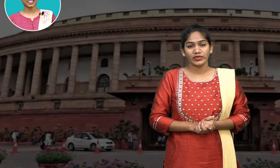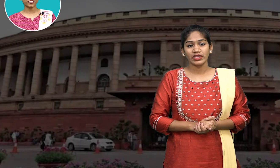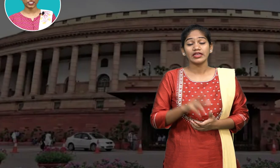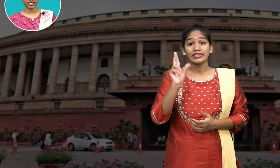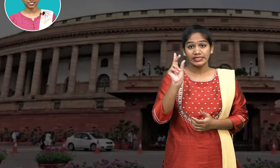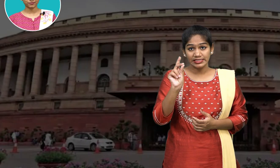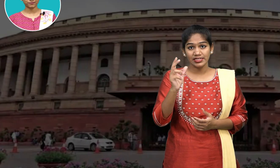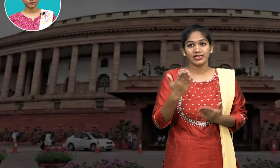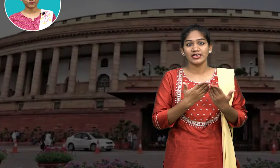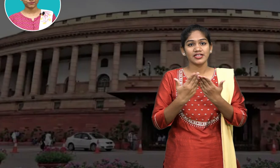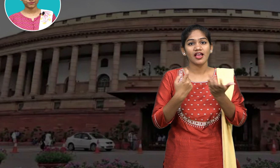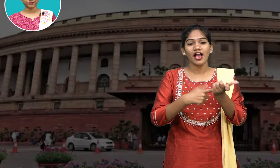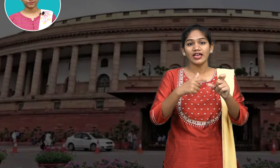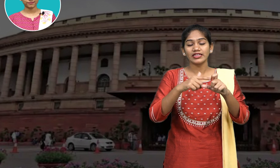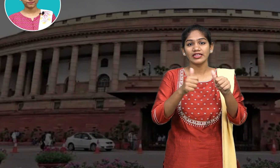Second reading.